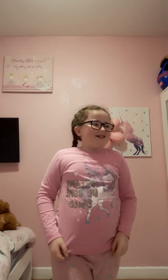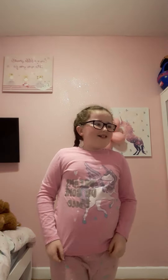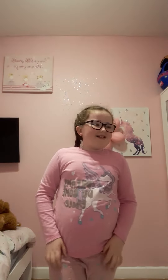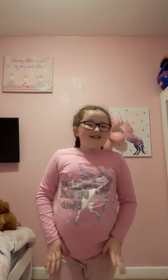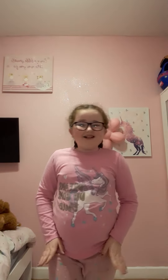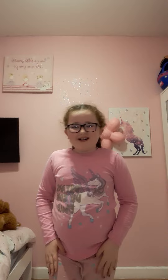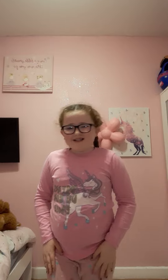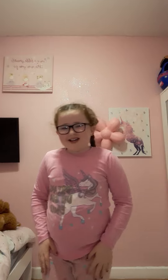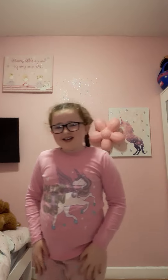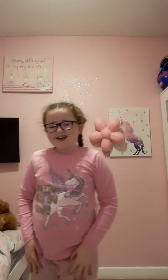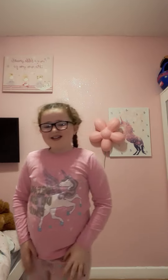all right